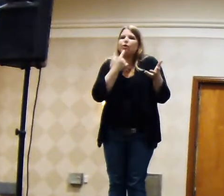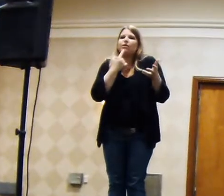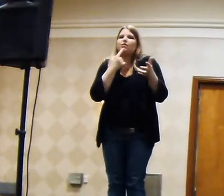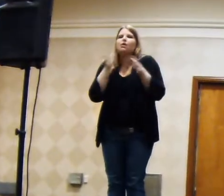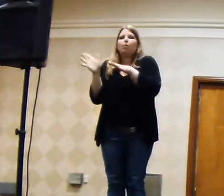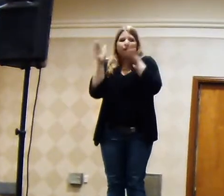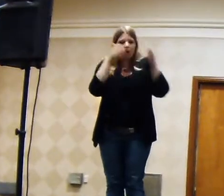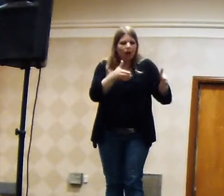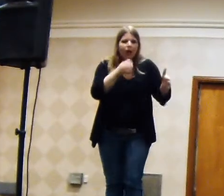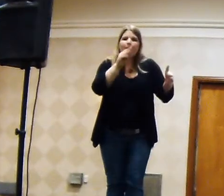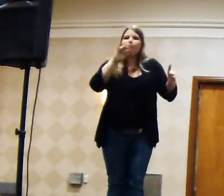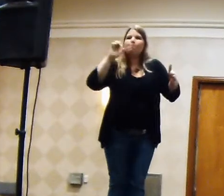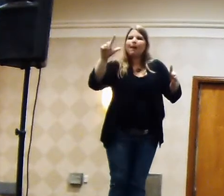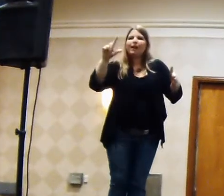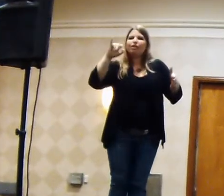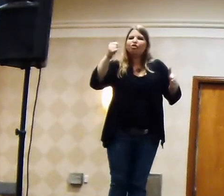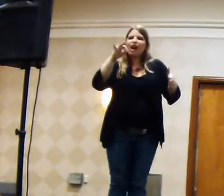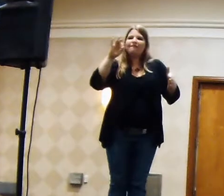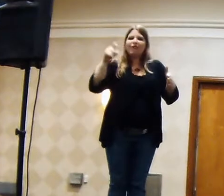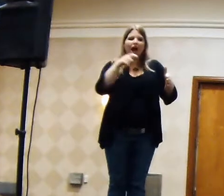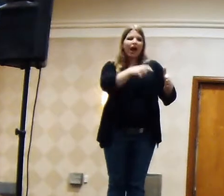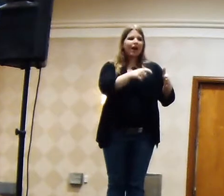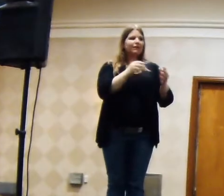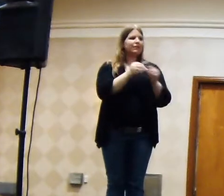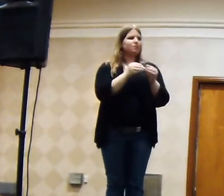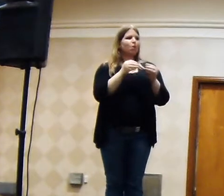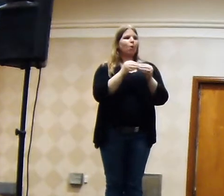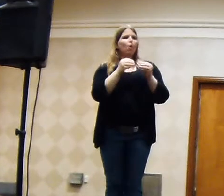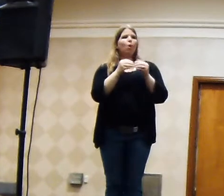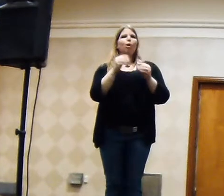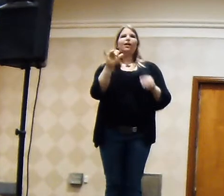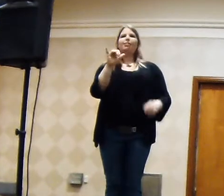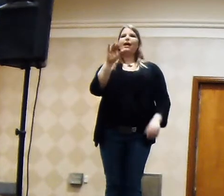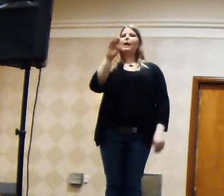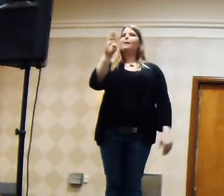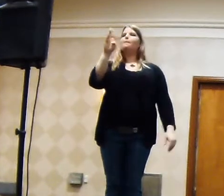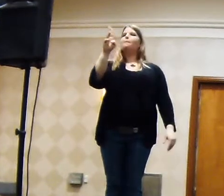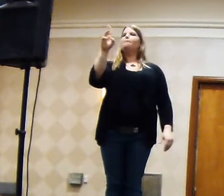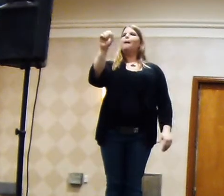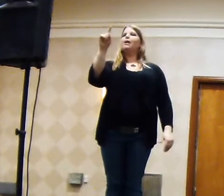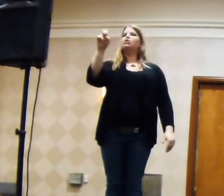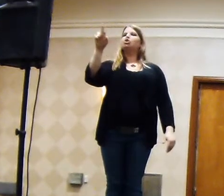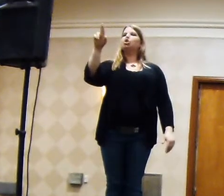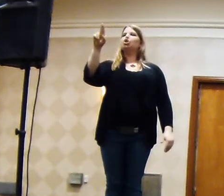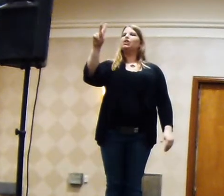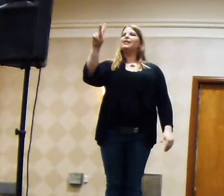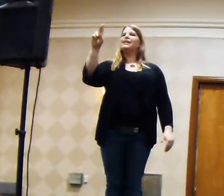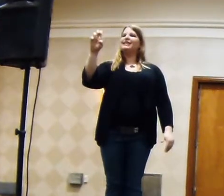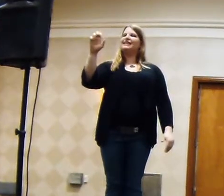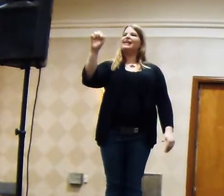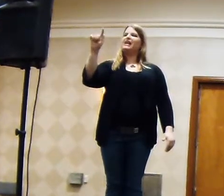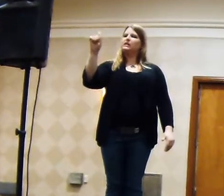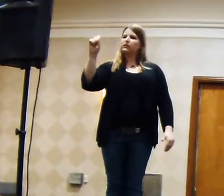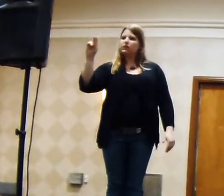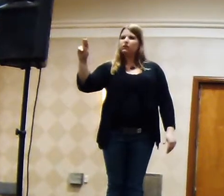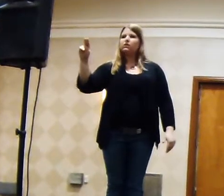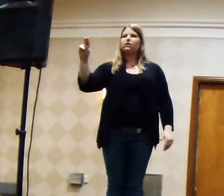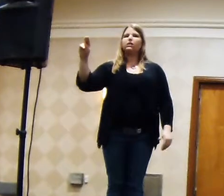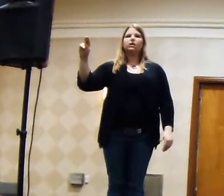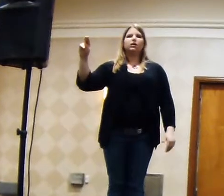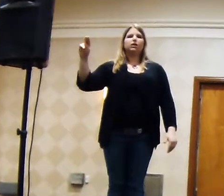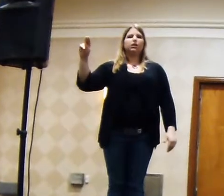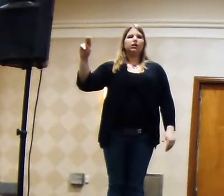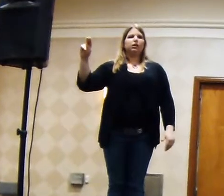in, and Michael Fox was kind of doing like a Buster Keaton kind of, you know, every single move